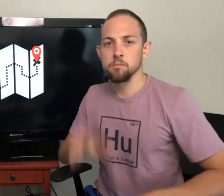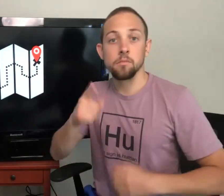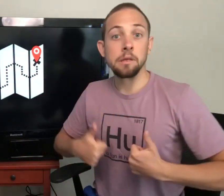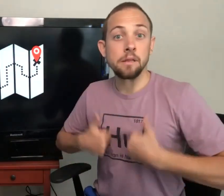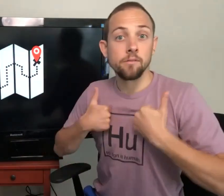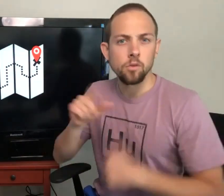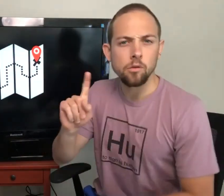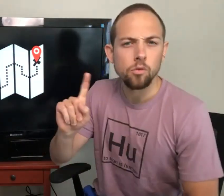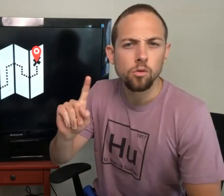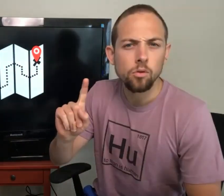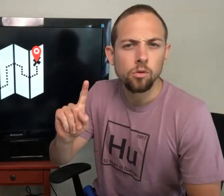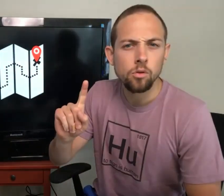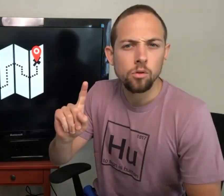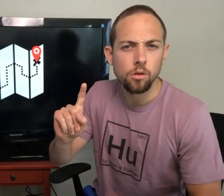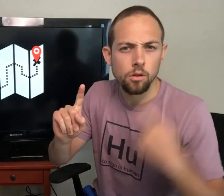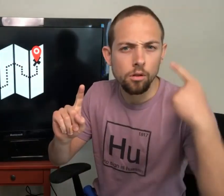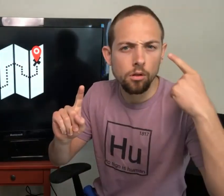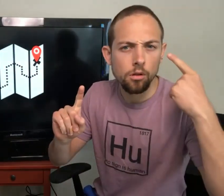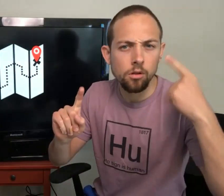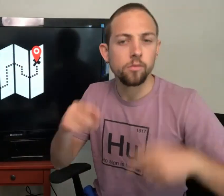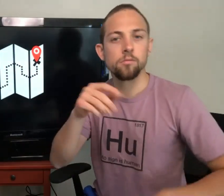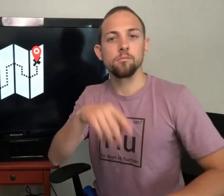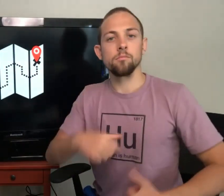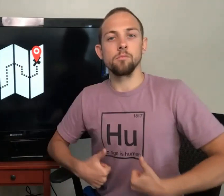I'll show you again. Where do you live?